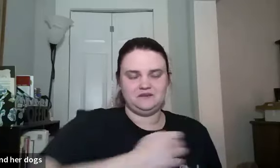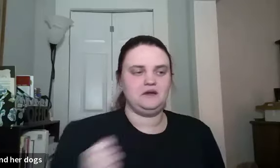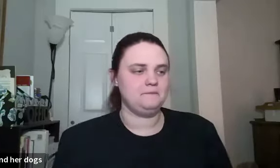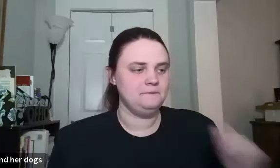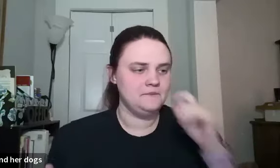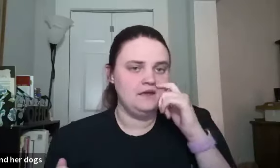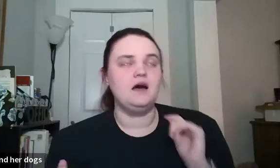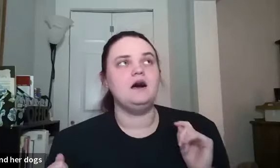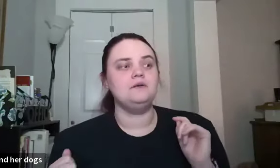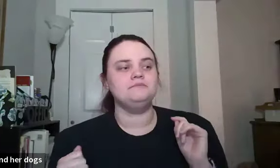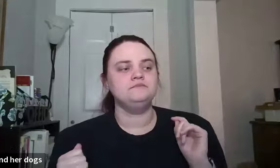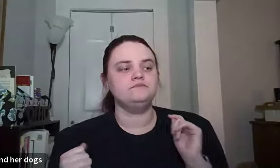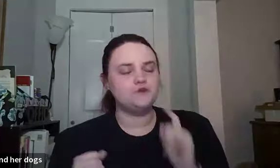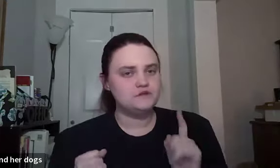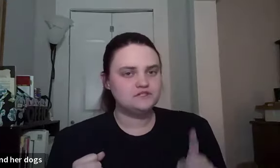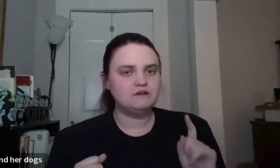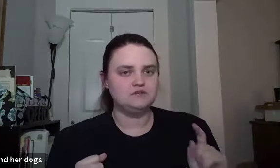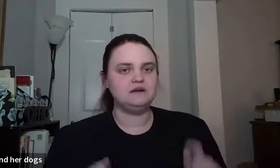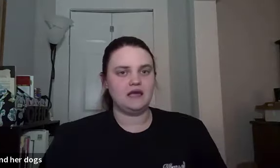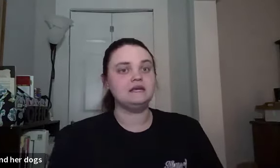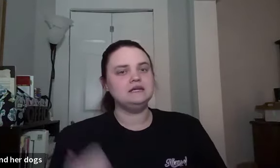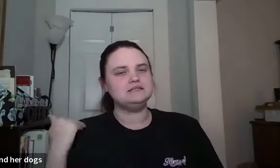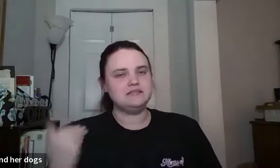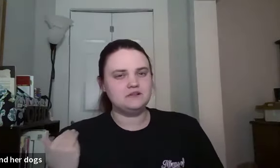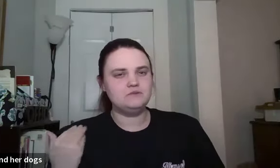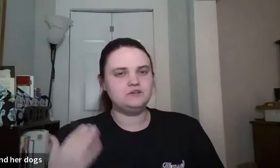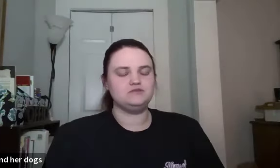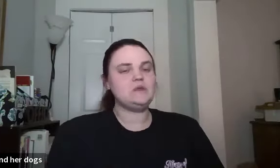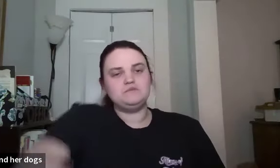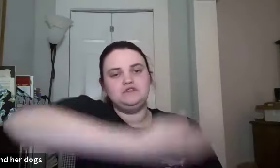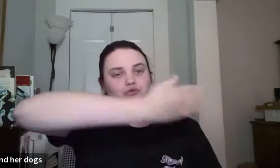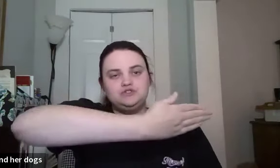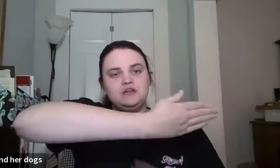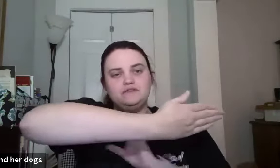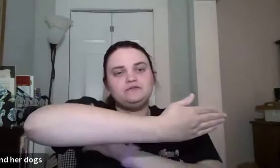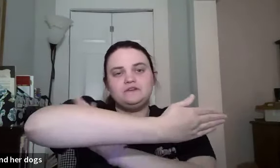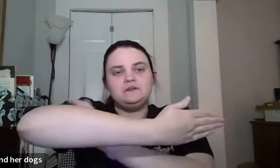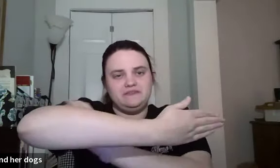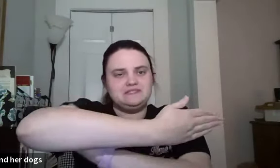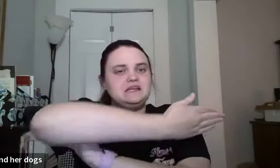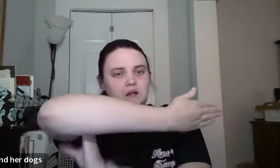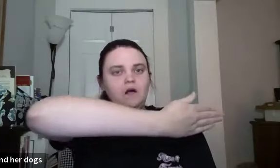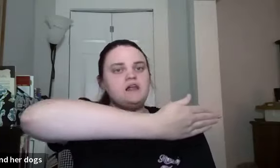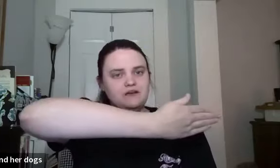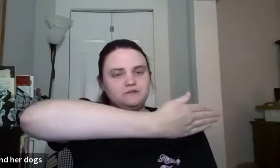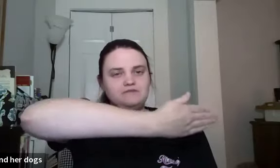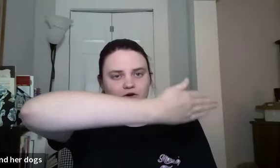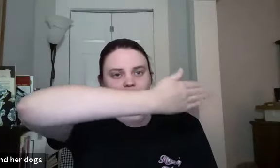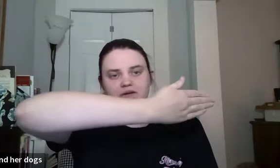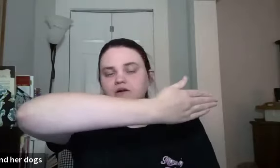Okay. For those two, I do want to add, typically when you're doing them, if you're feeling like this is like a lot of effort having your arm up here,